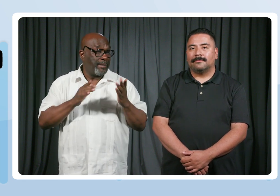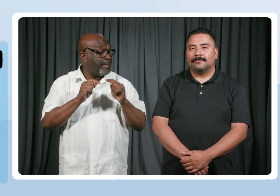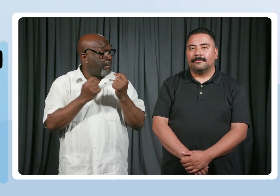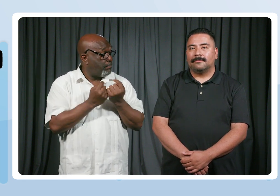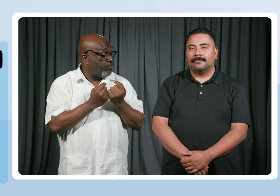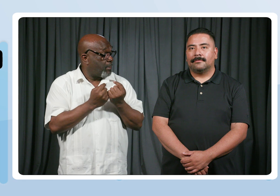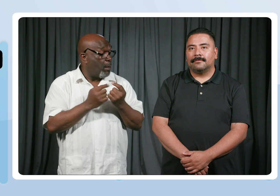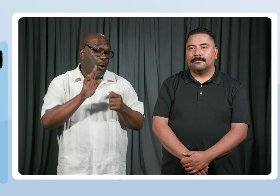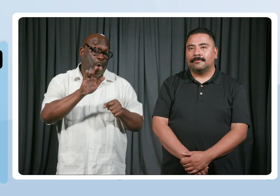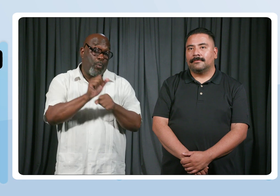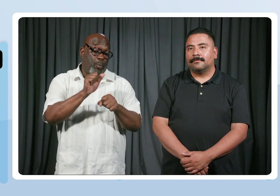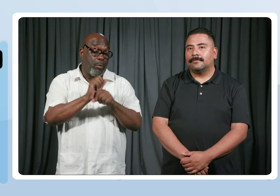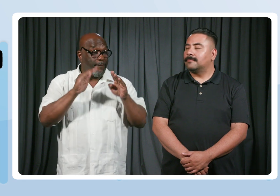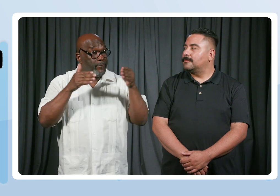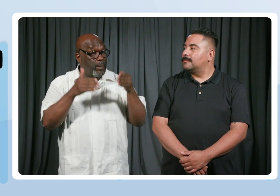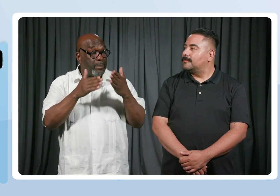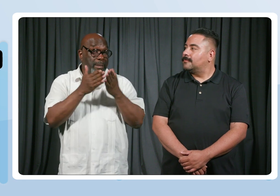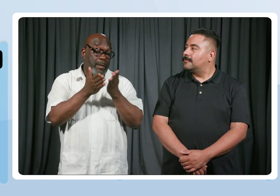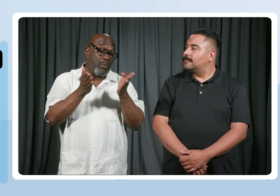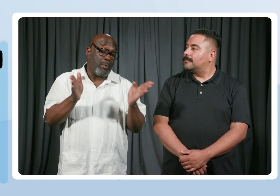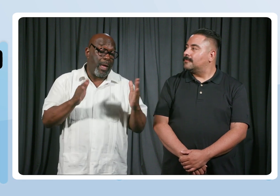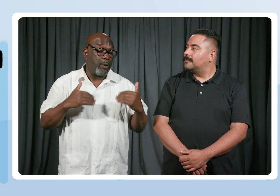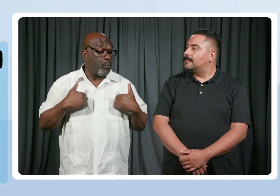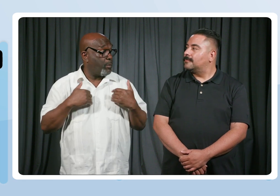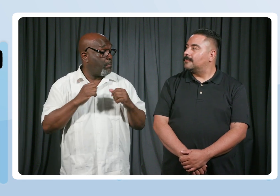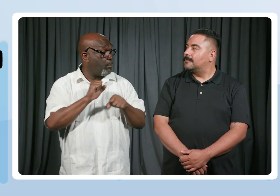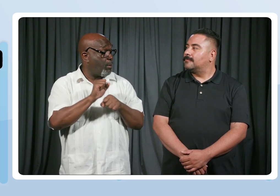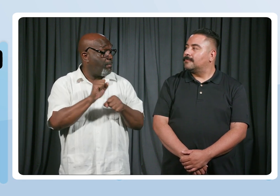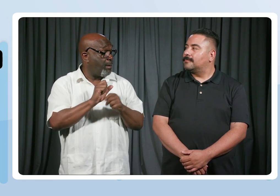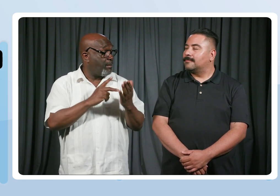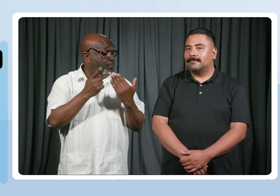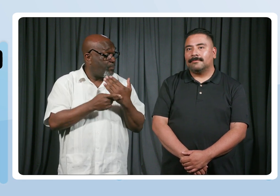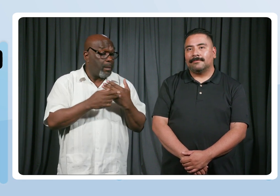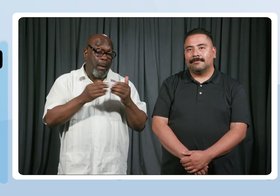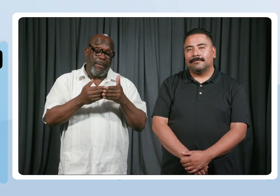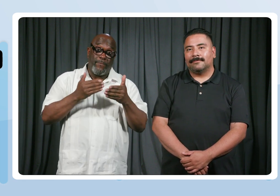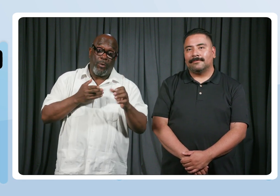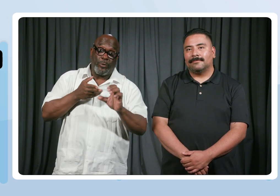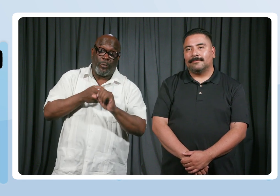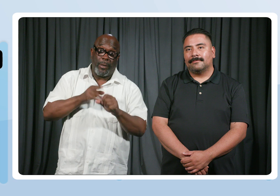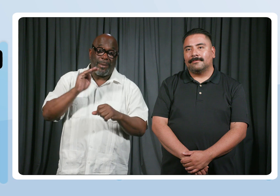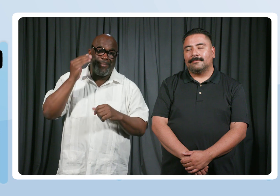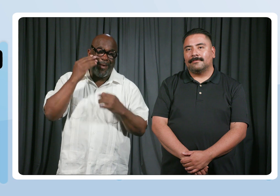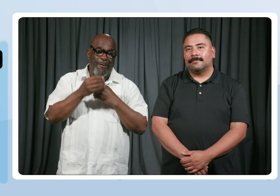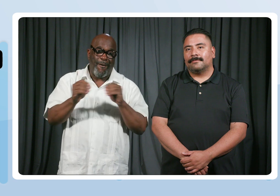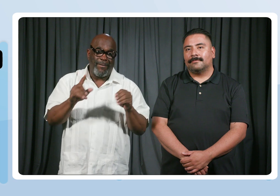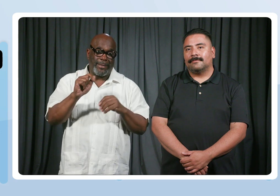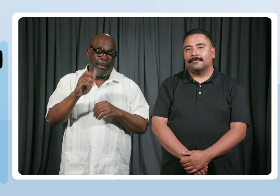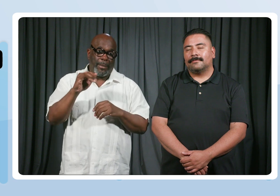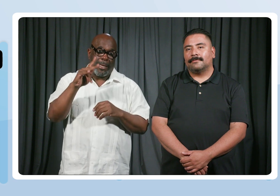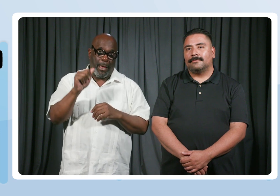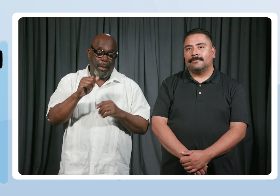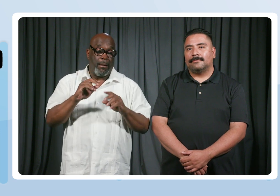Her work focuses on citywide youth employment and enrichment initiatives. Prior to joining the mayor's office, Tamika dedicated